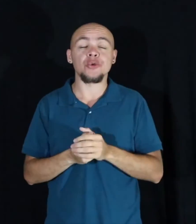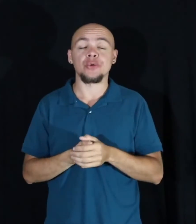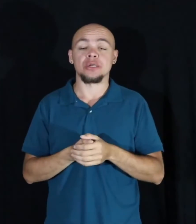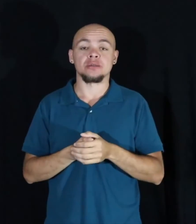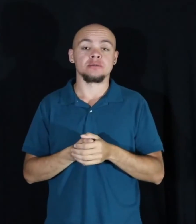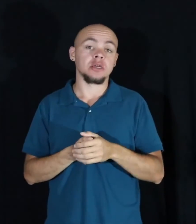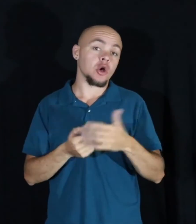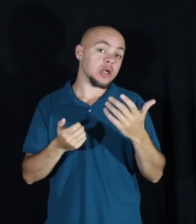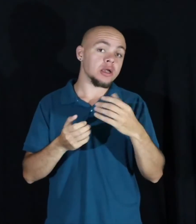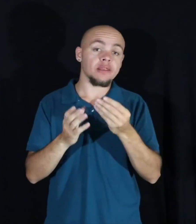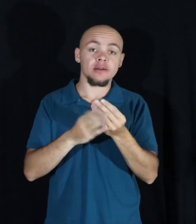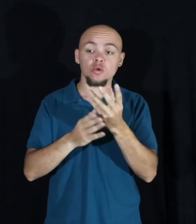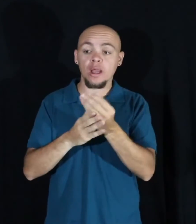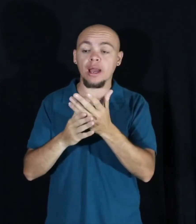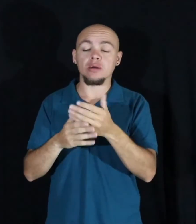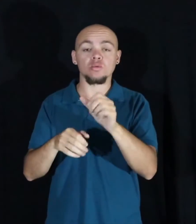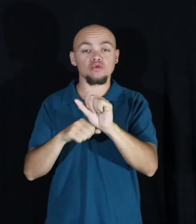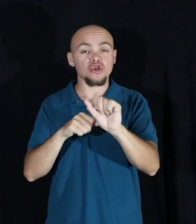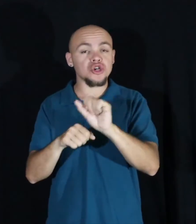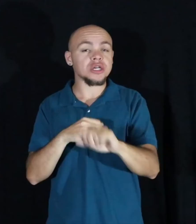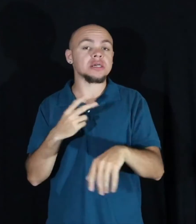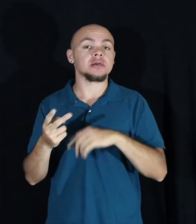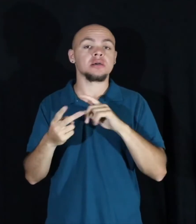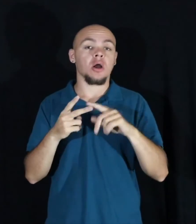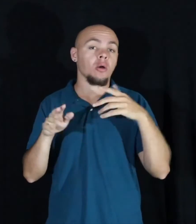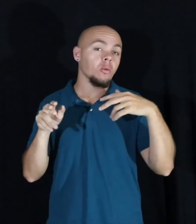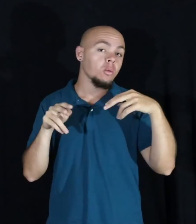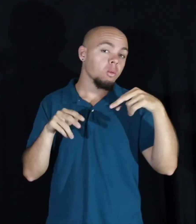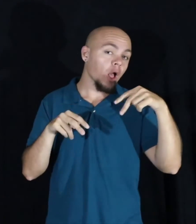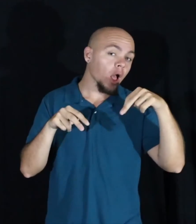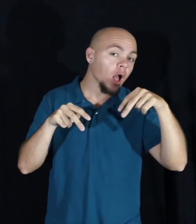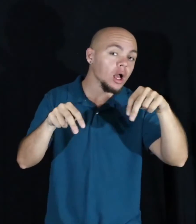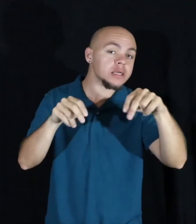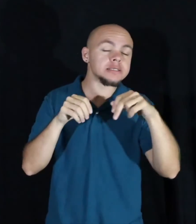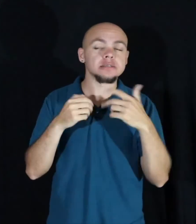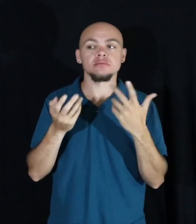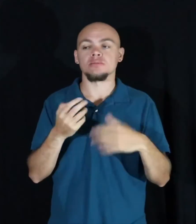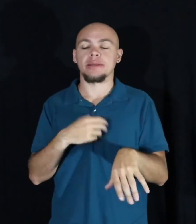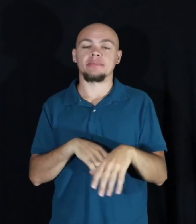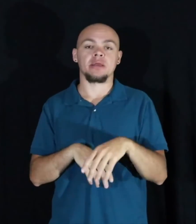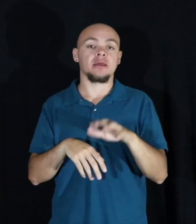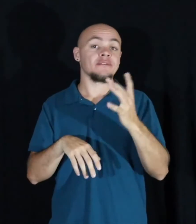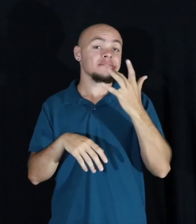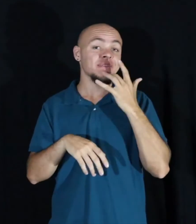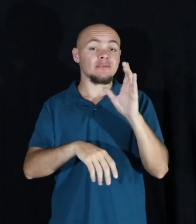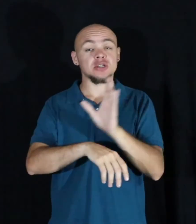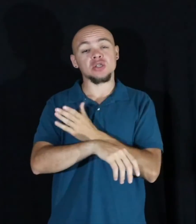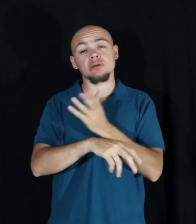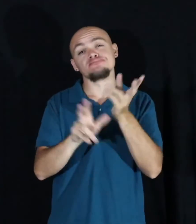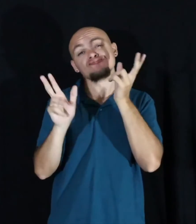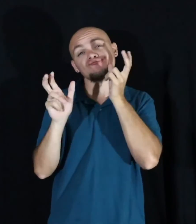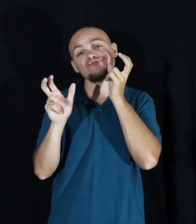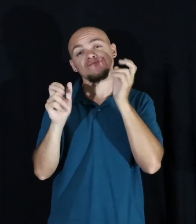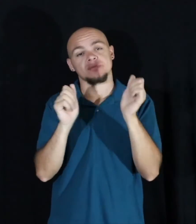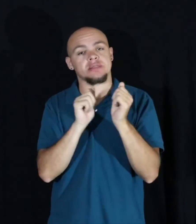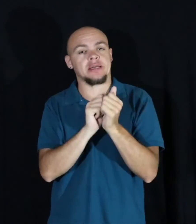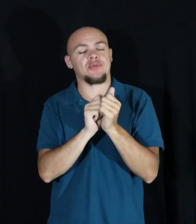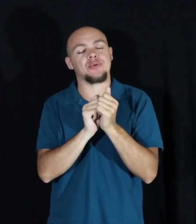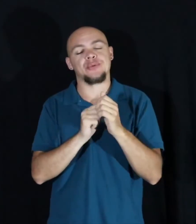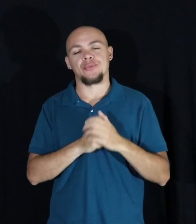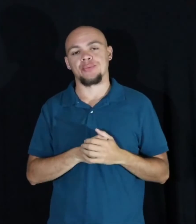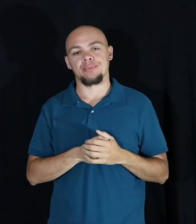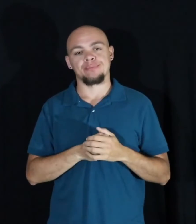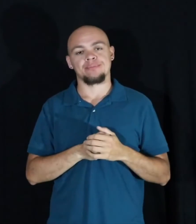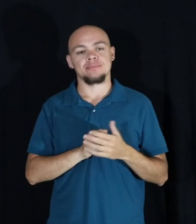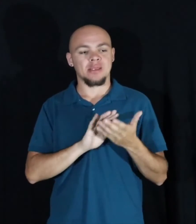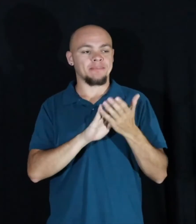in the garden or going for a walk. Or maybe it's just sitting and listening to a favorite song together. We all have to